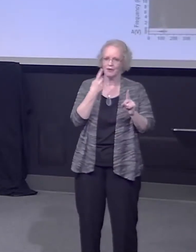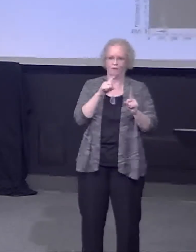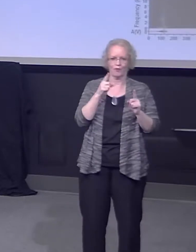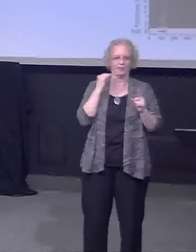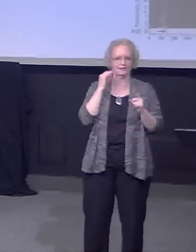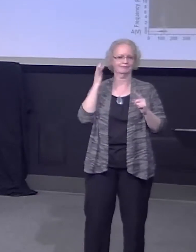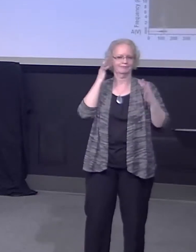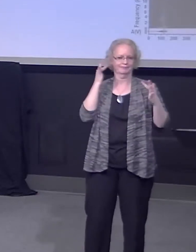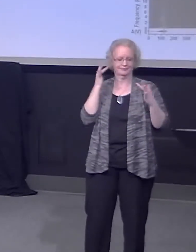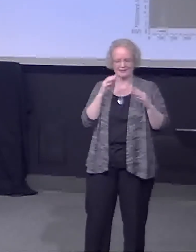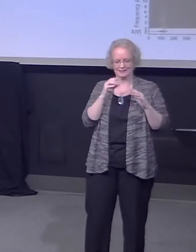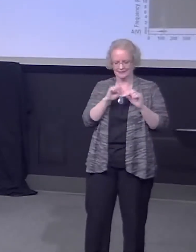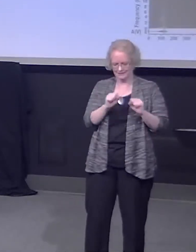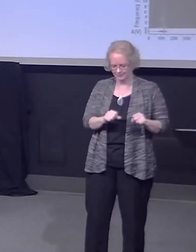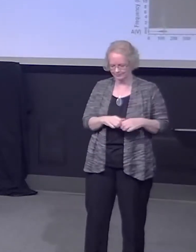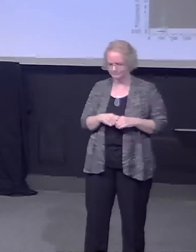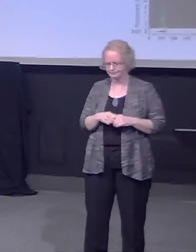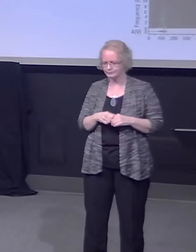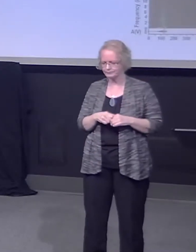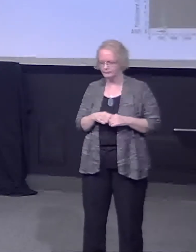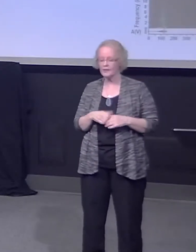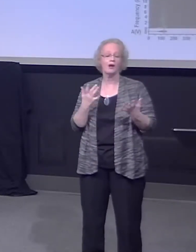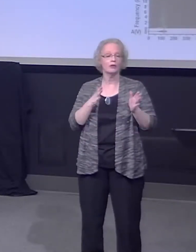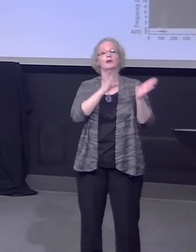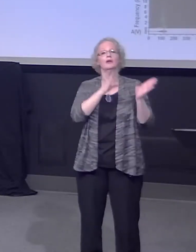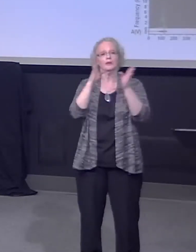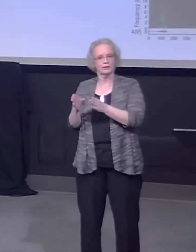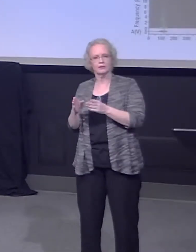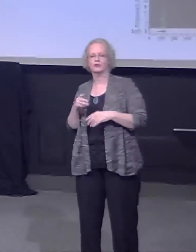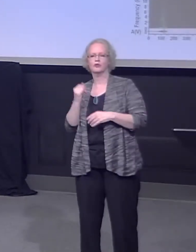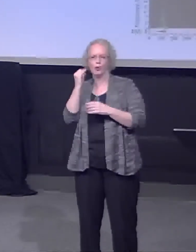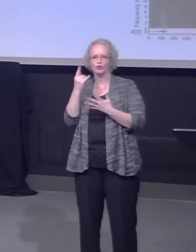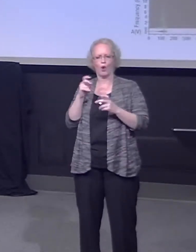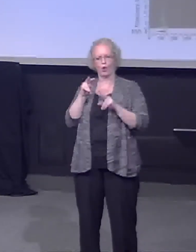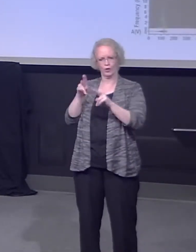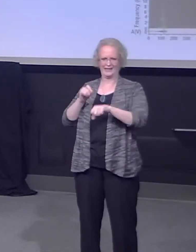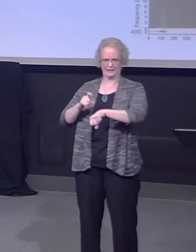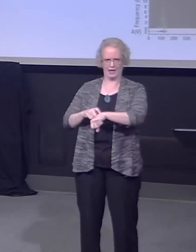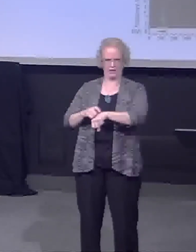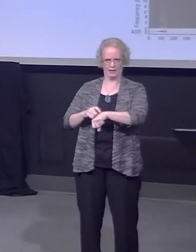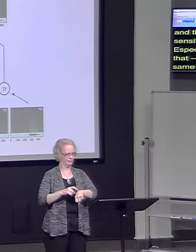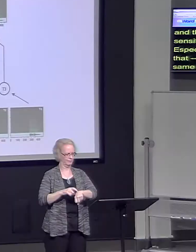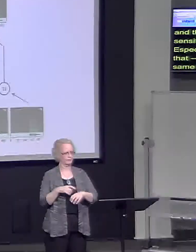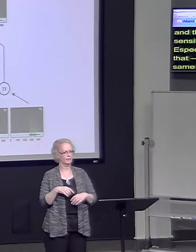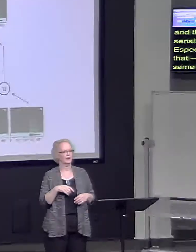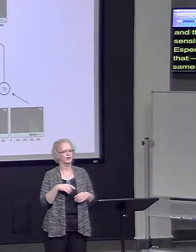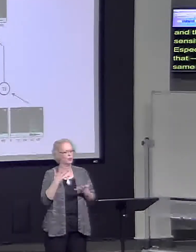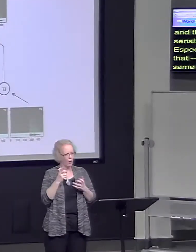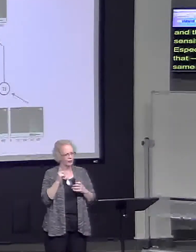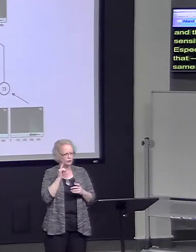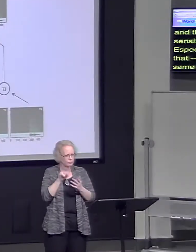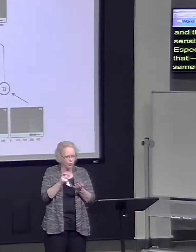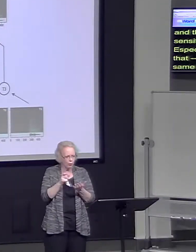thing in the time domain. If you want to create a neuron that is selective for this kind of sequence